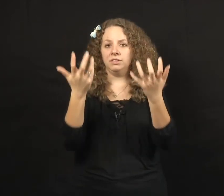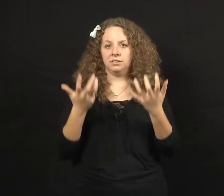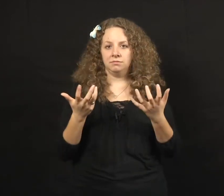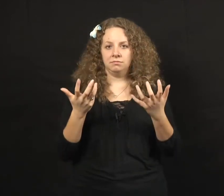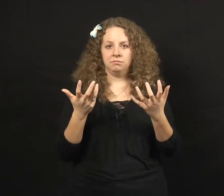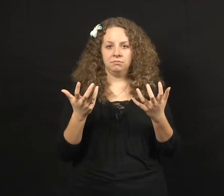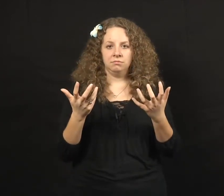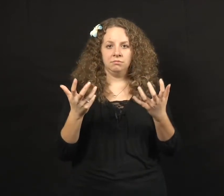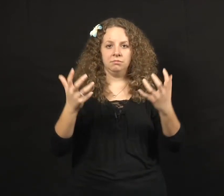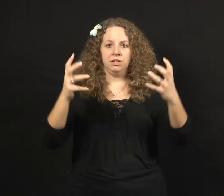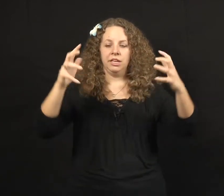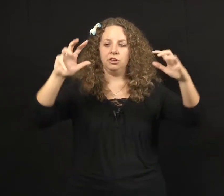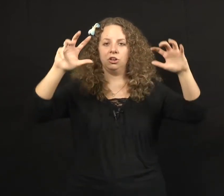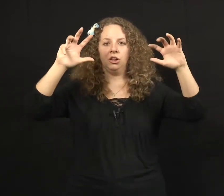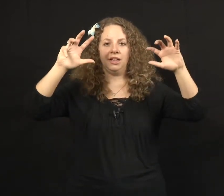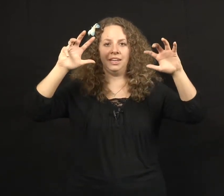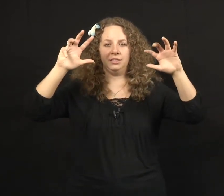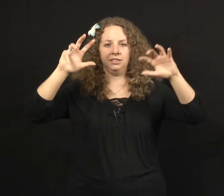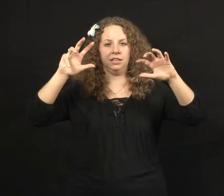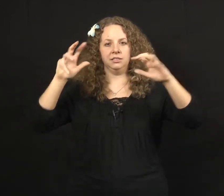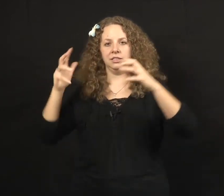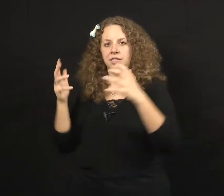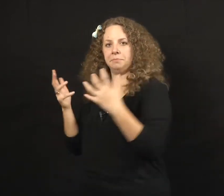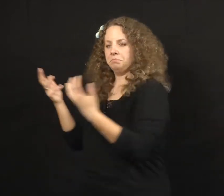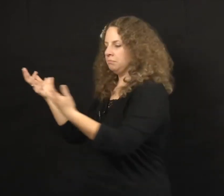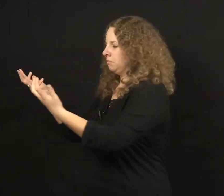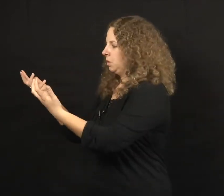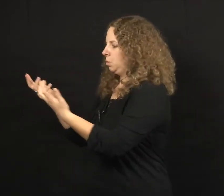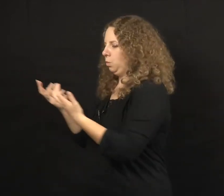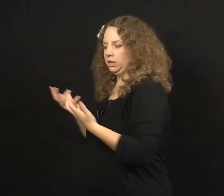Want. And your clawed hand stays the same. Want.